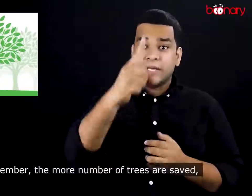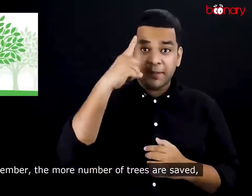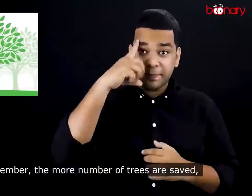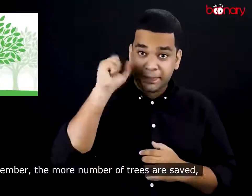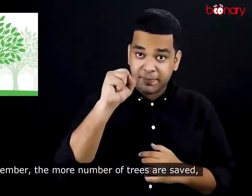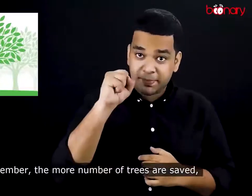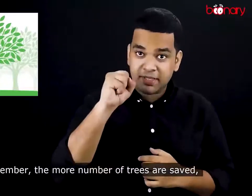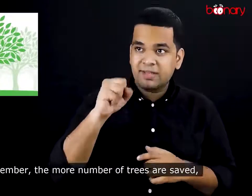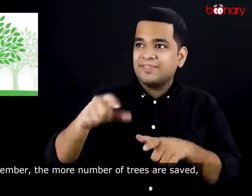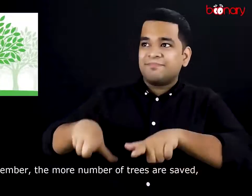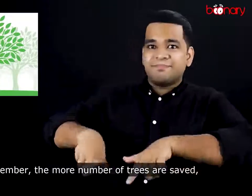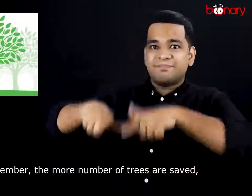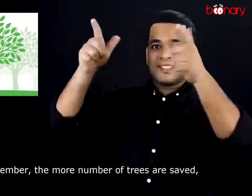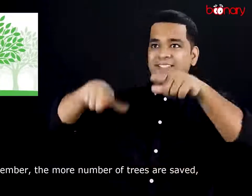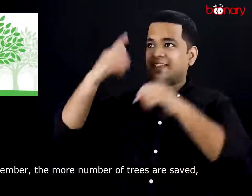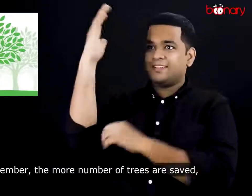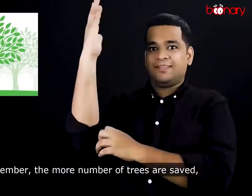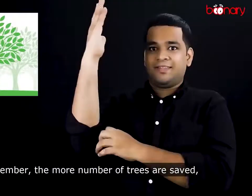So remember, the more number of trees are